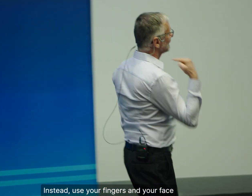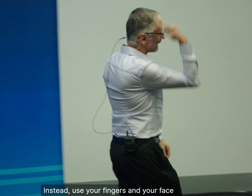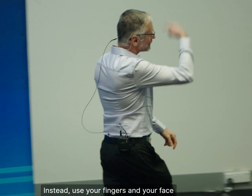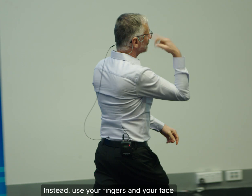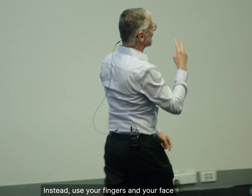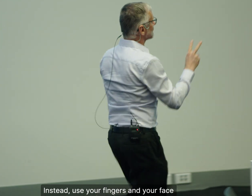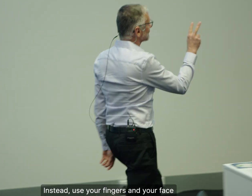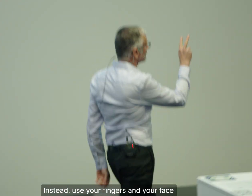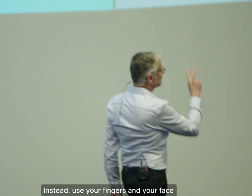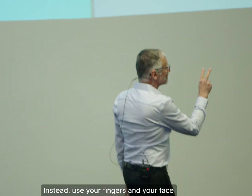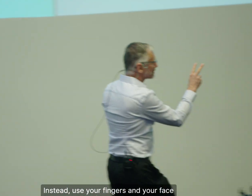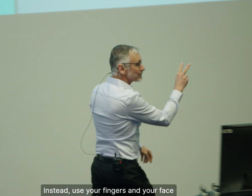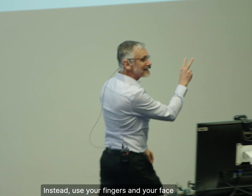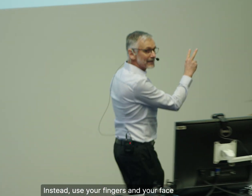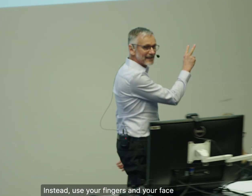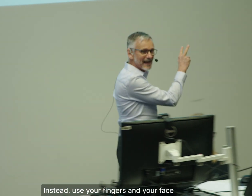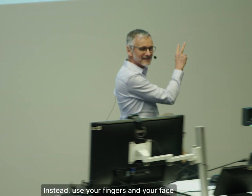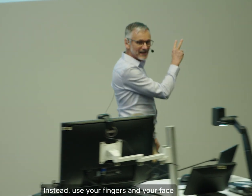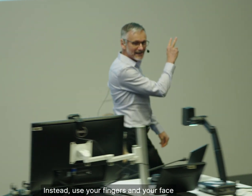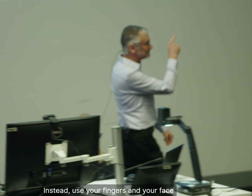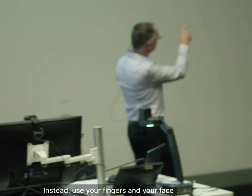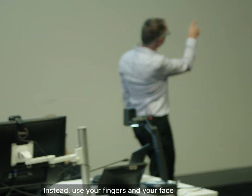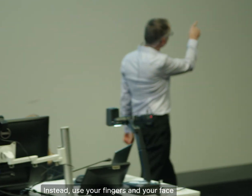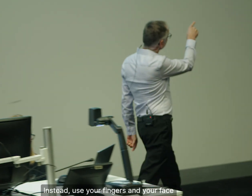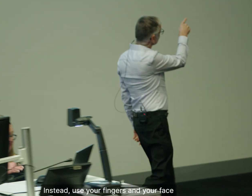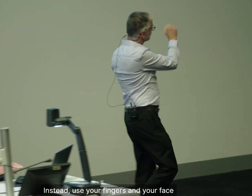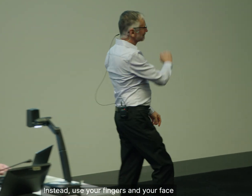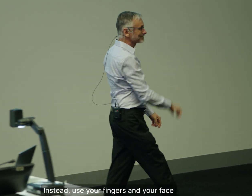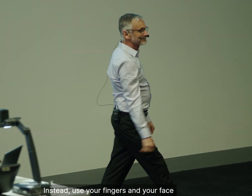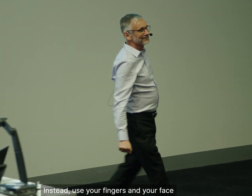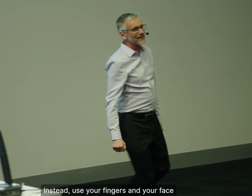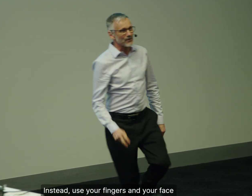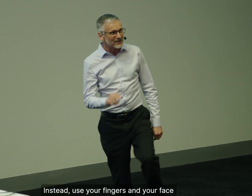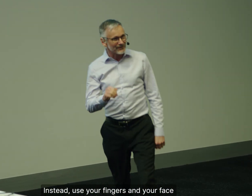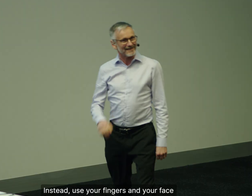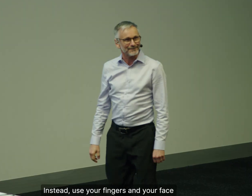and your face to read out the last sign on the screen.